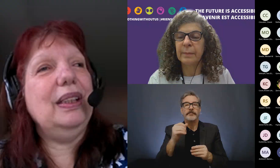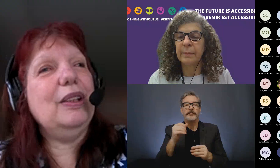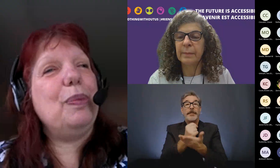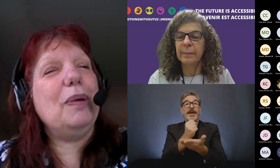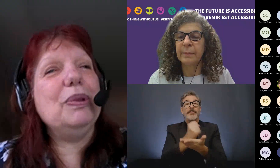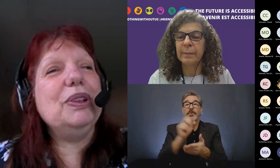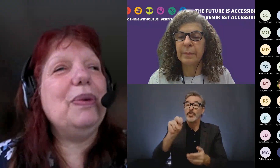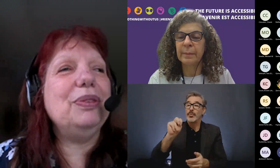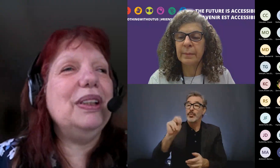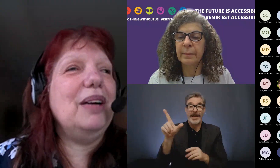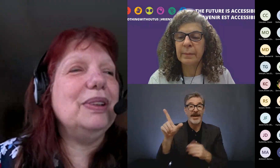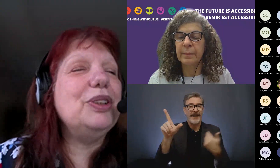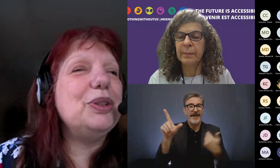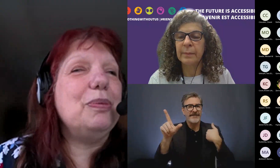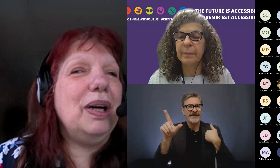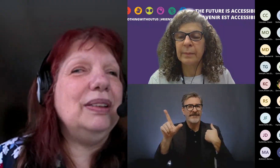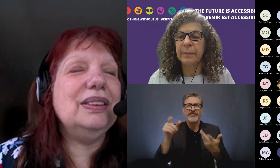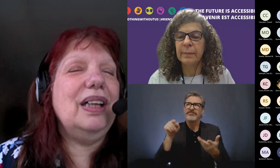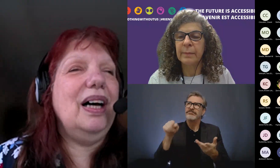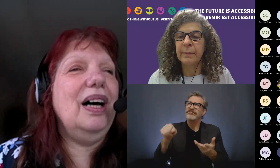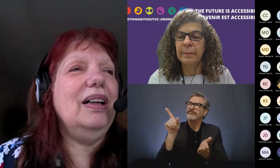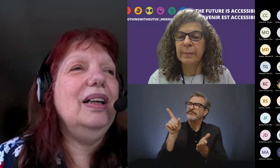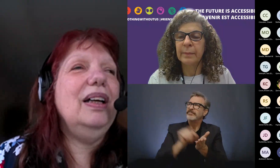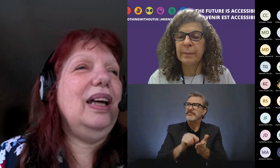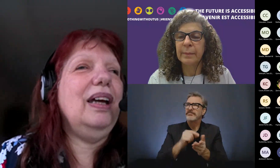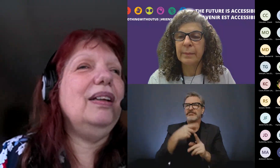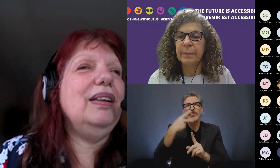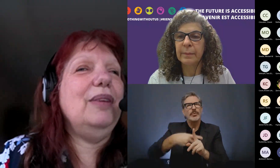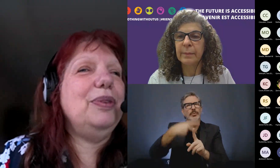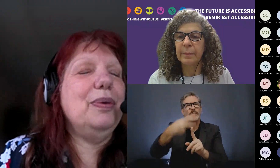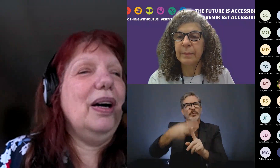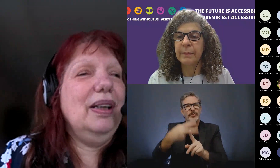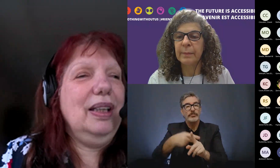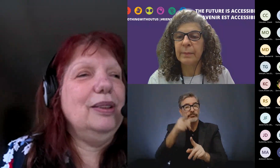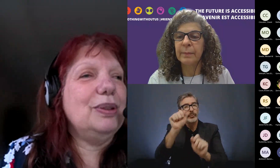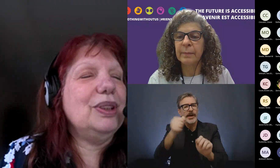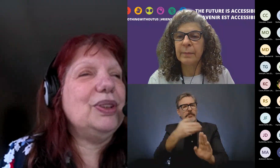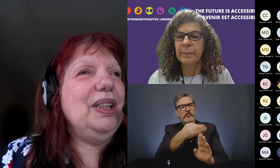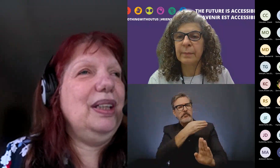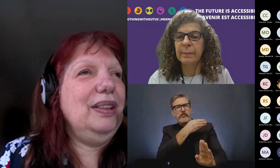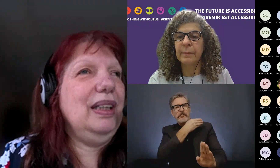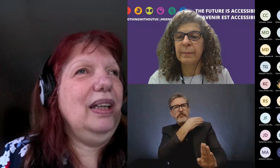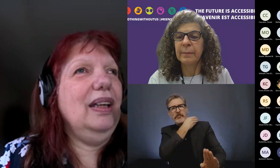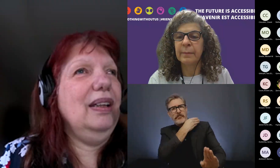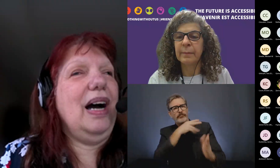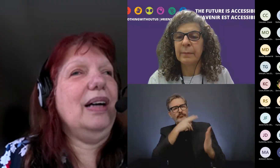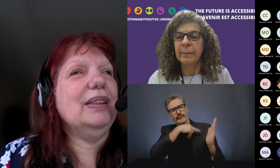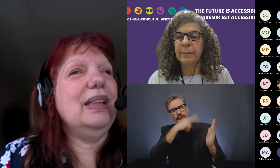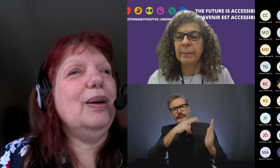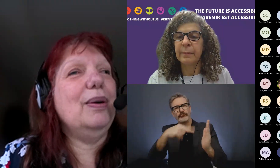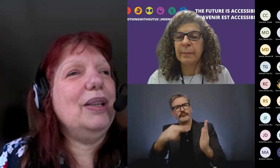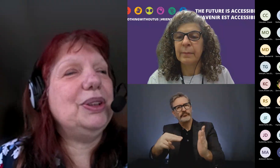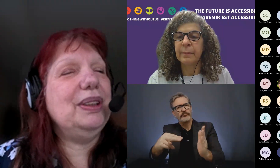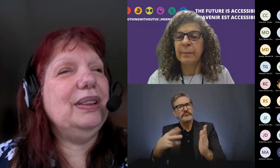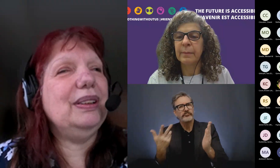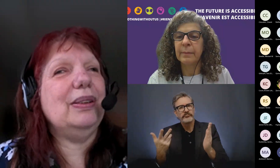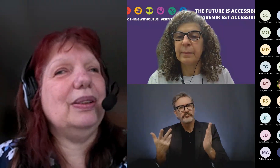newsletter that is published roughly every 2 months. And if you are interested in